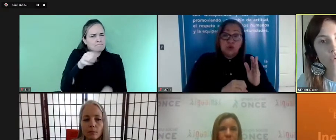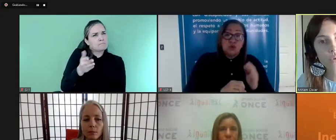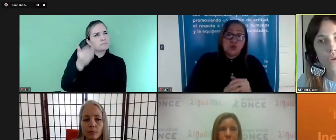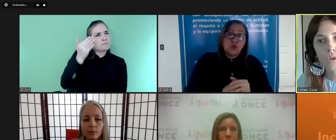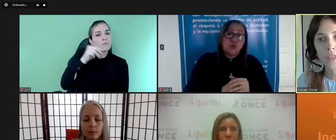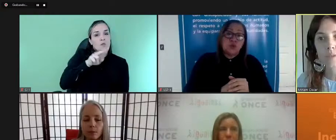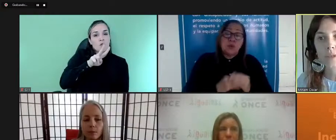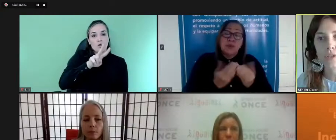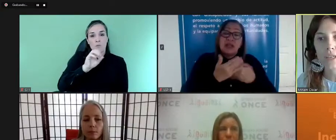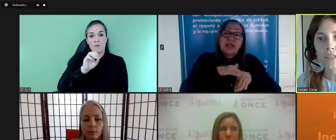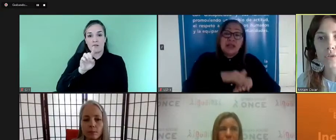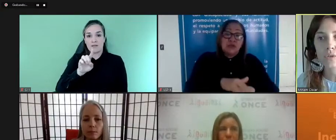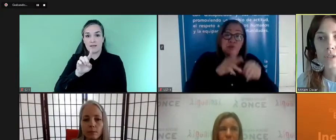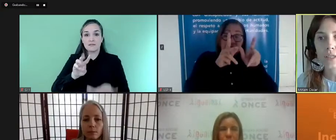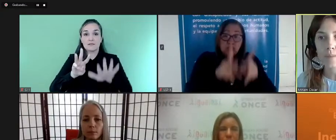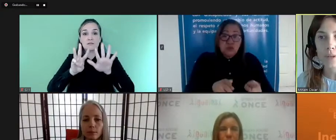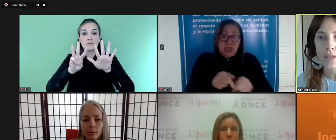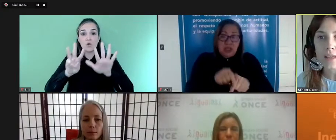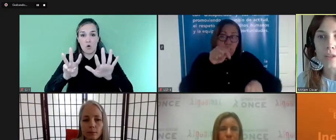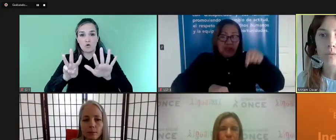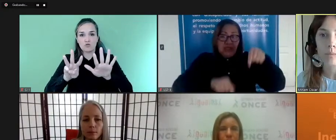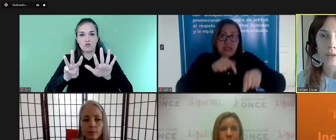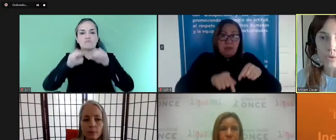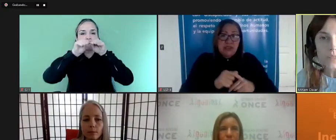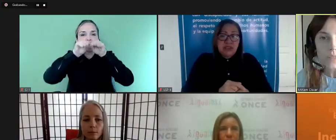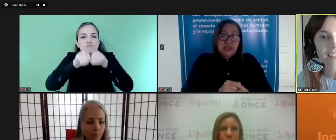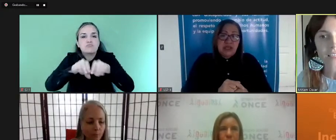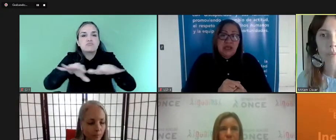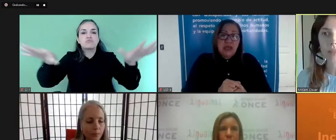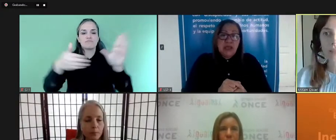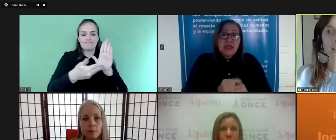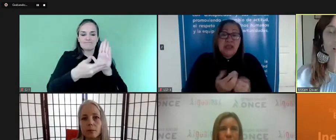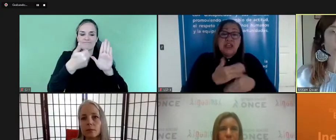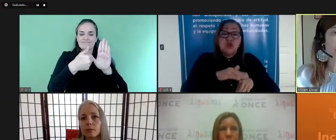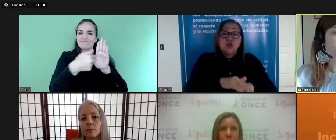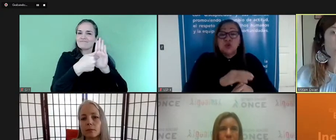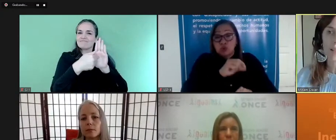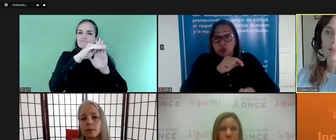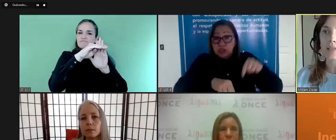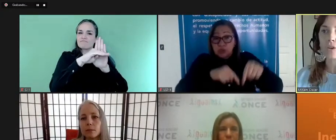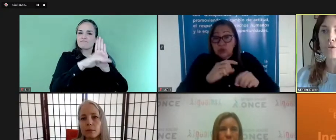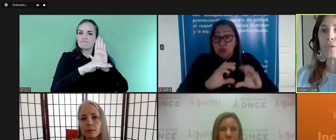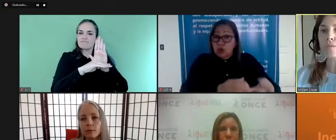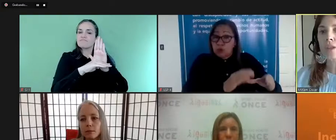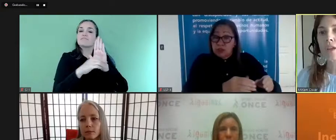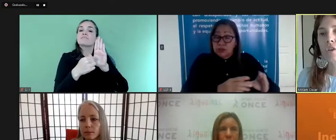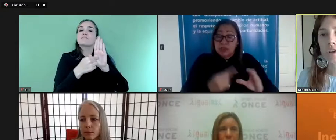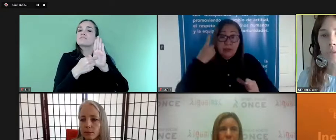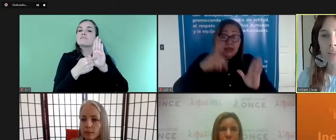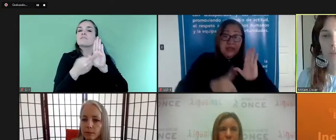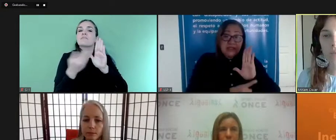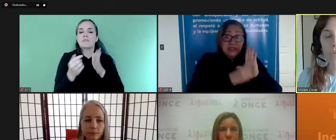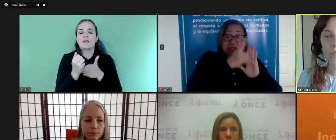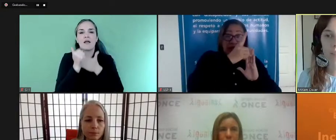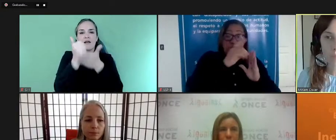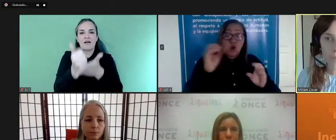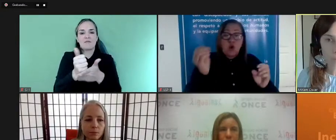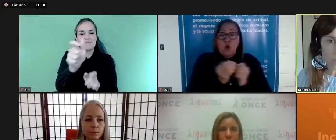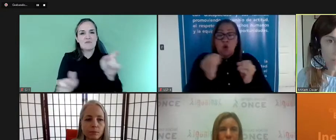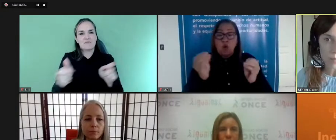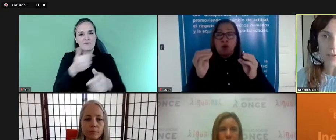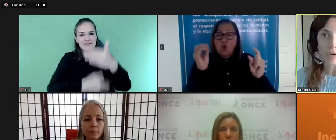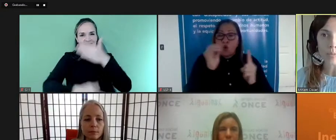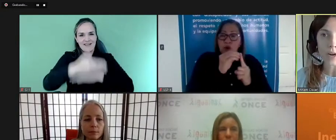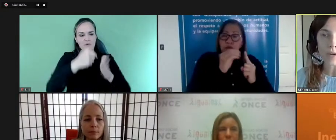published a guide for the inclusion of persons with disabilities in the cooperation for